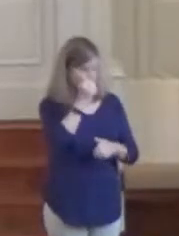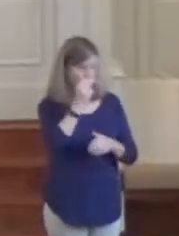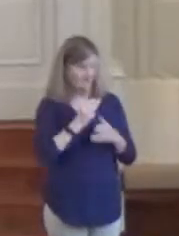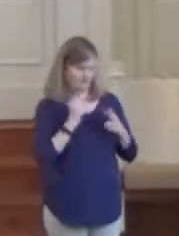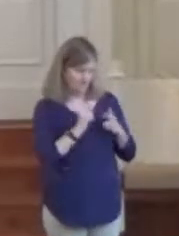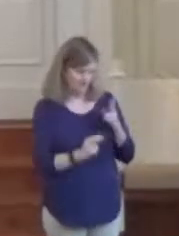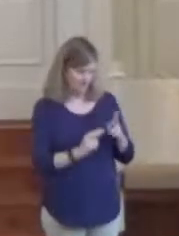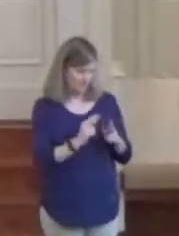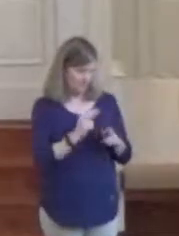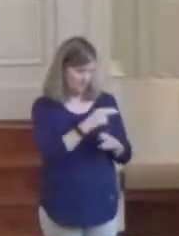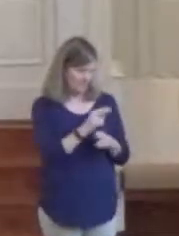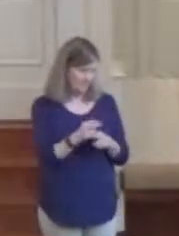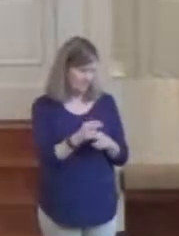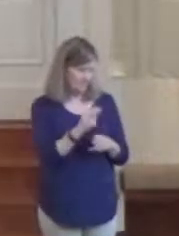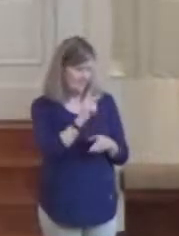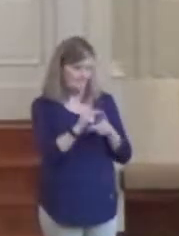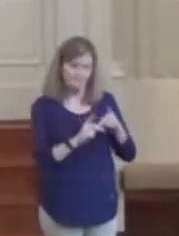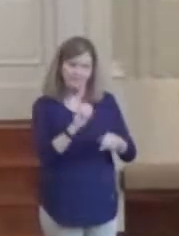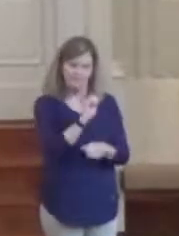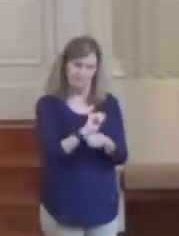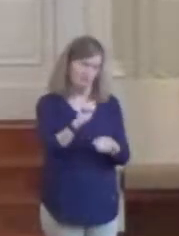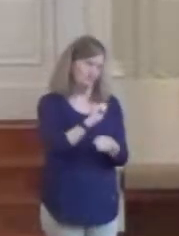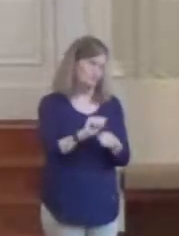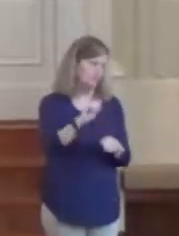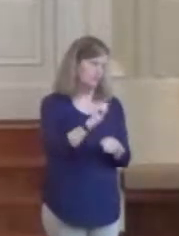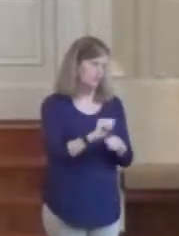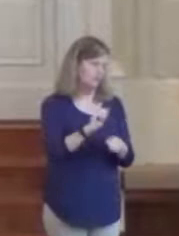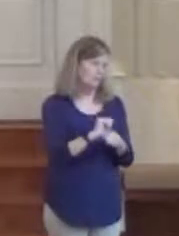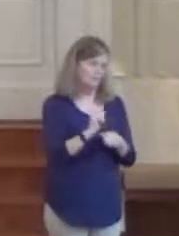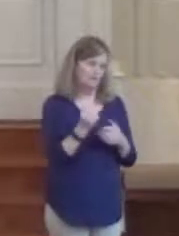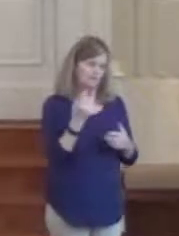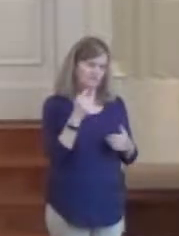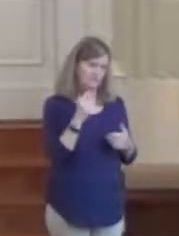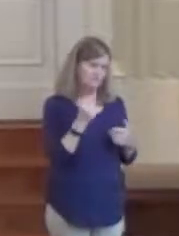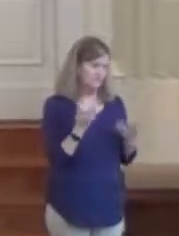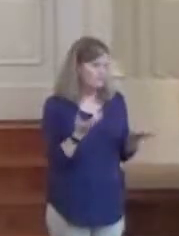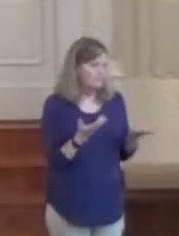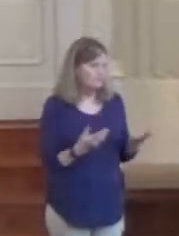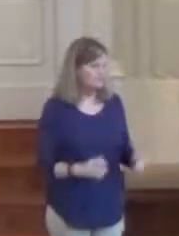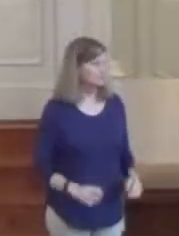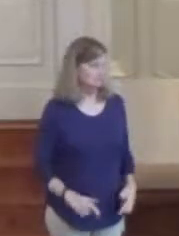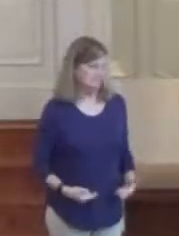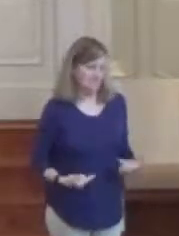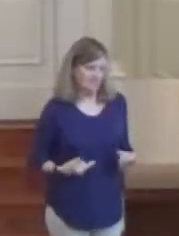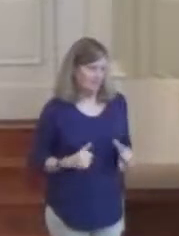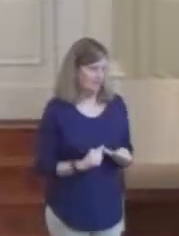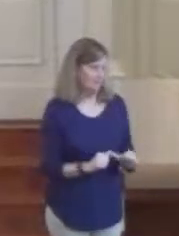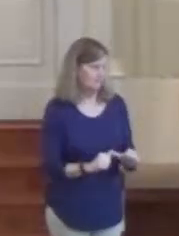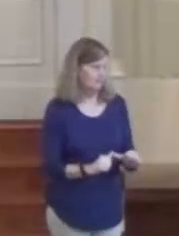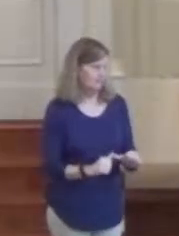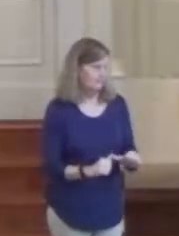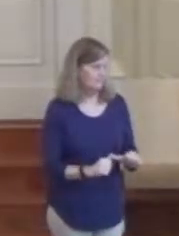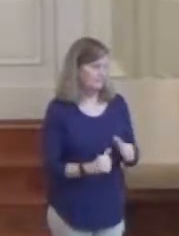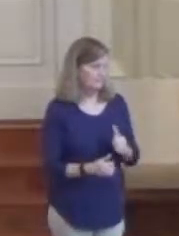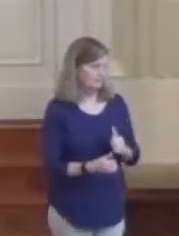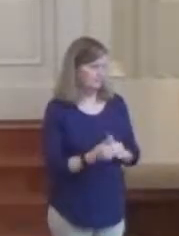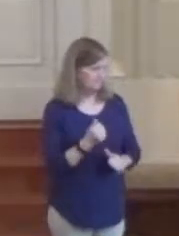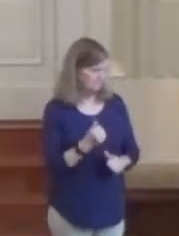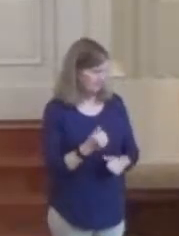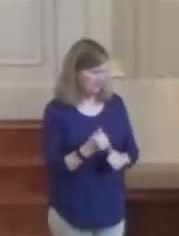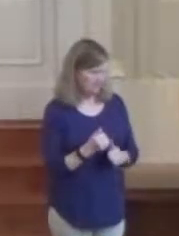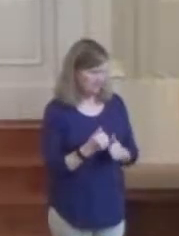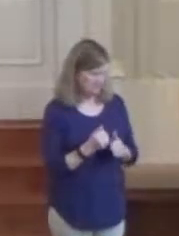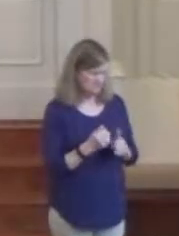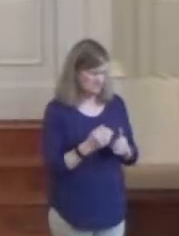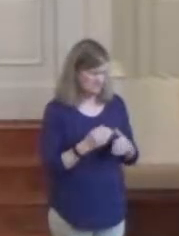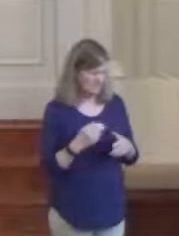humanity, people have worked like crazy just to stay alive. Most of human existence outside of this small